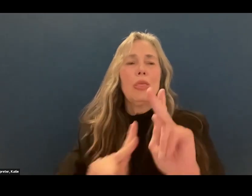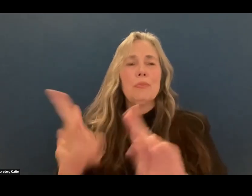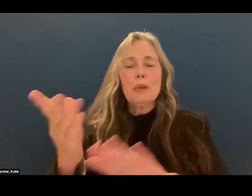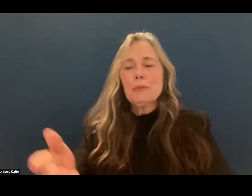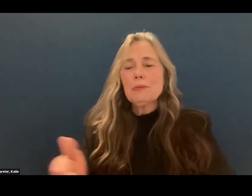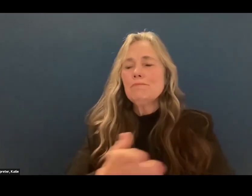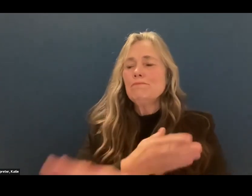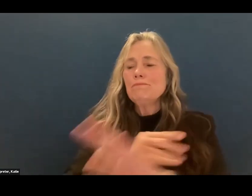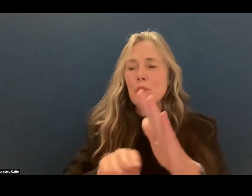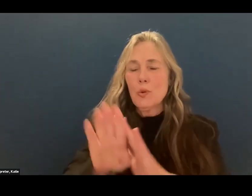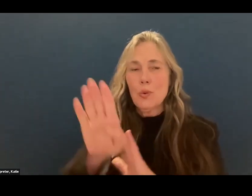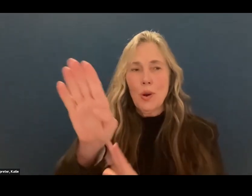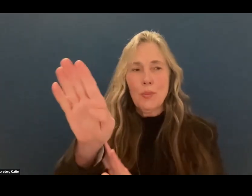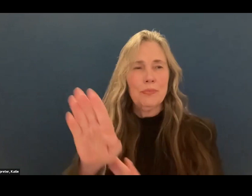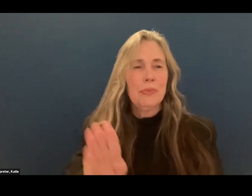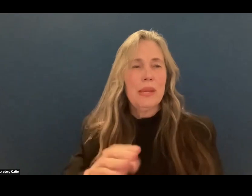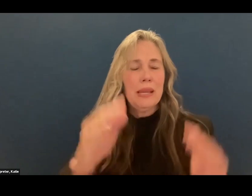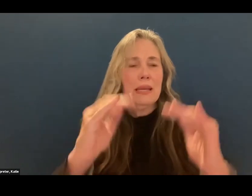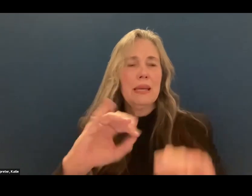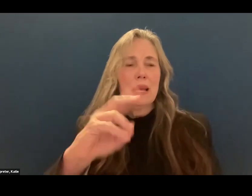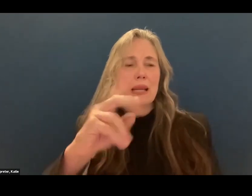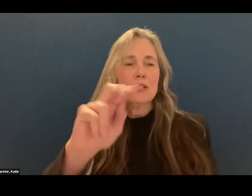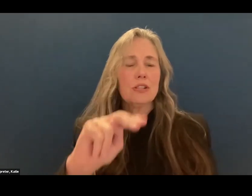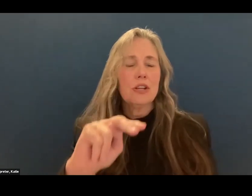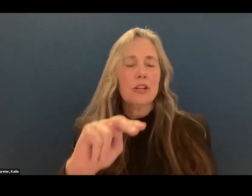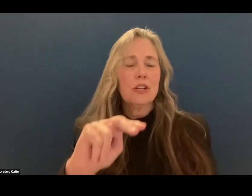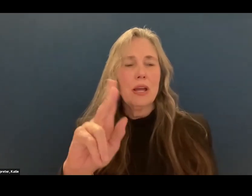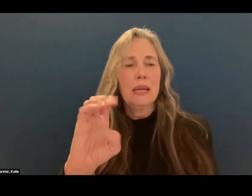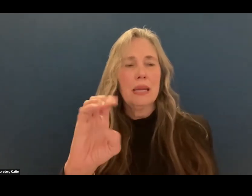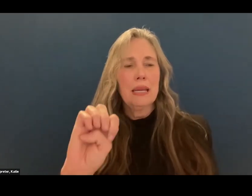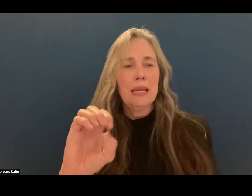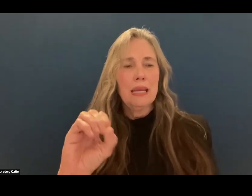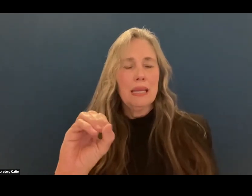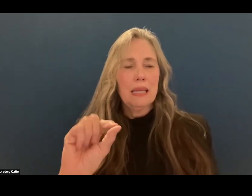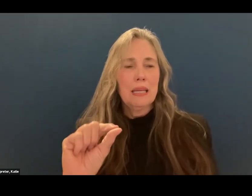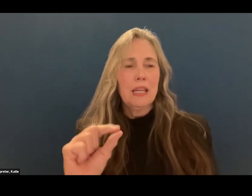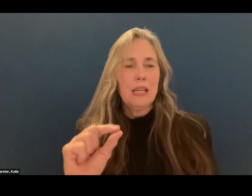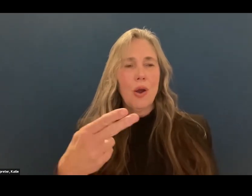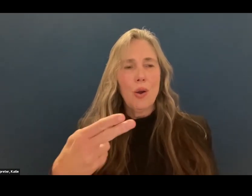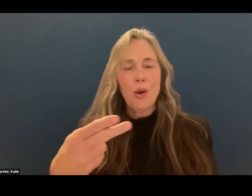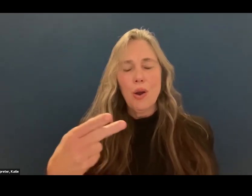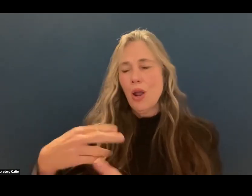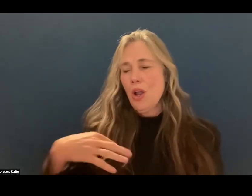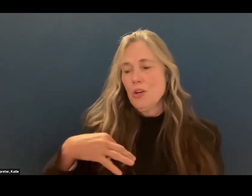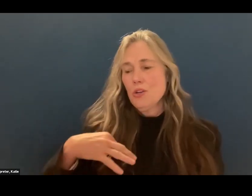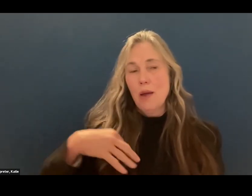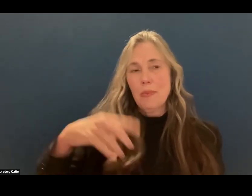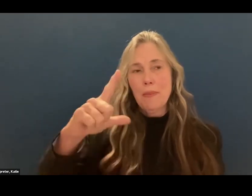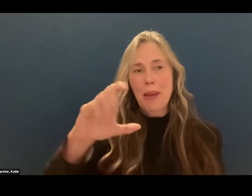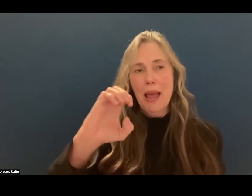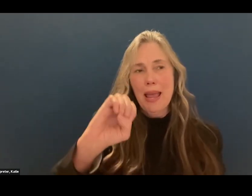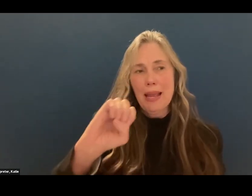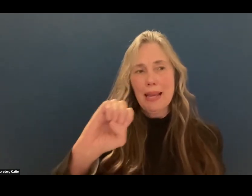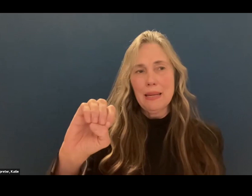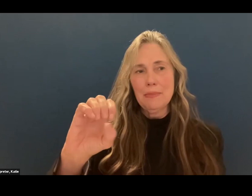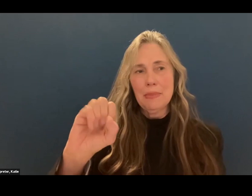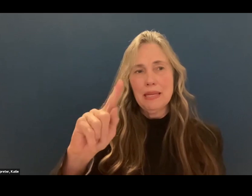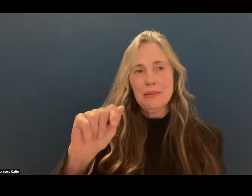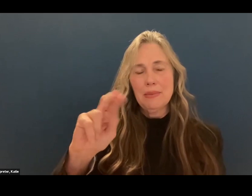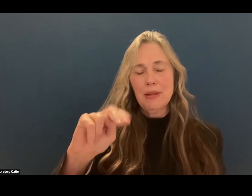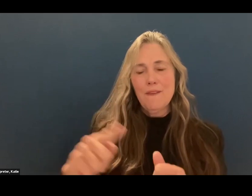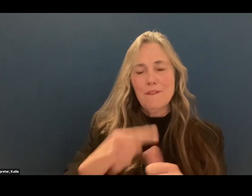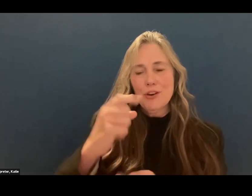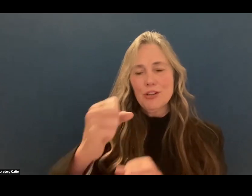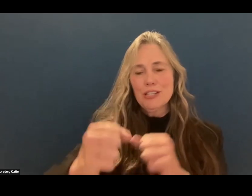Next, we have John Keogh, nominated by Lee Simmons at Santa Barbara High, in his first year of being our ASB leadership teacher, and he's